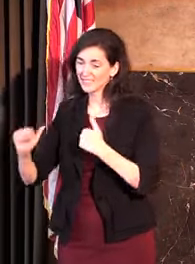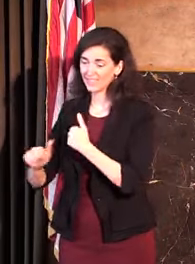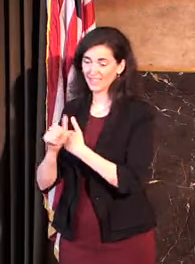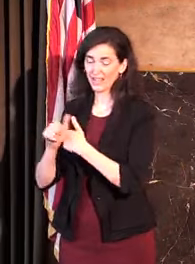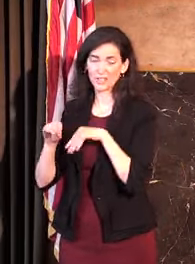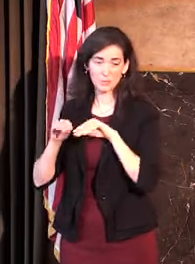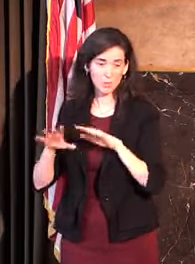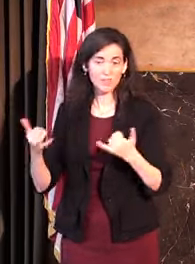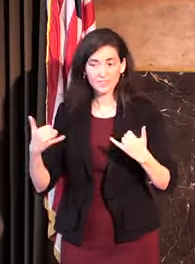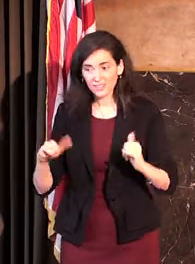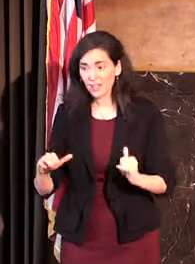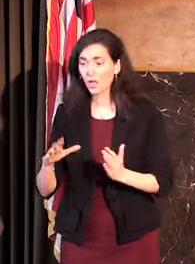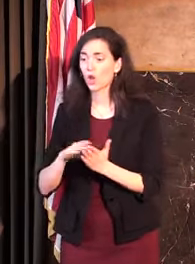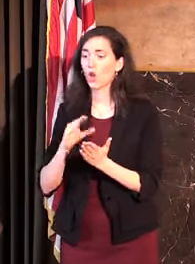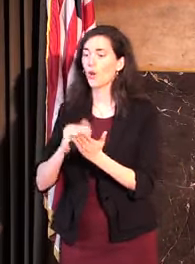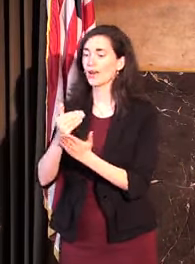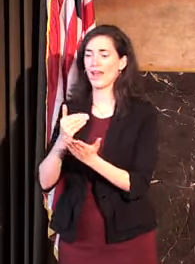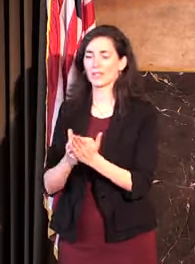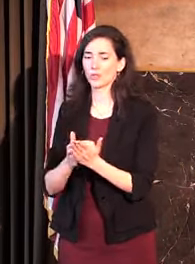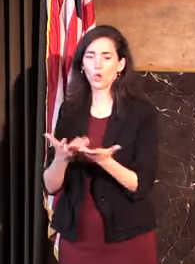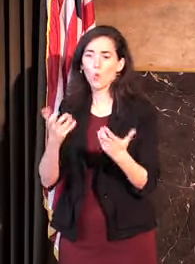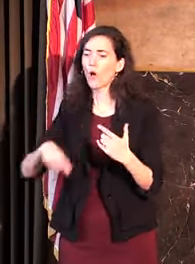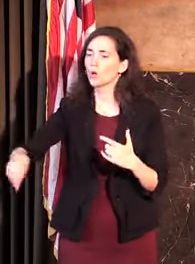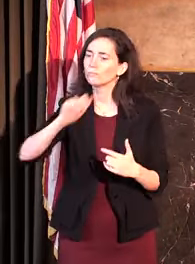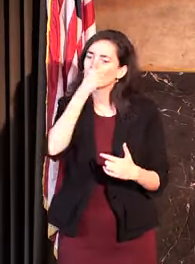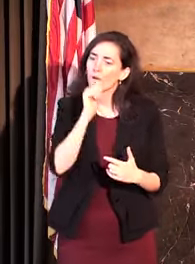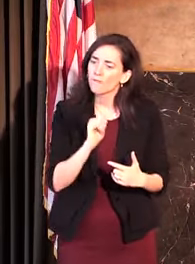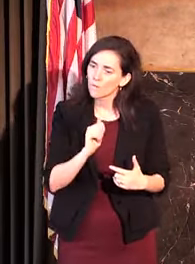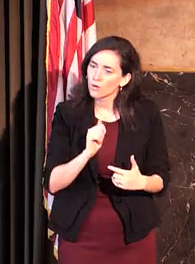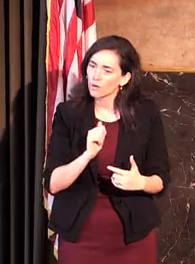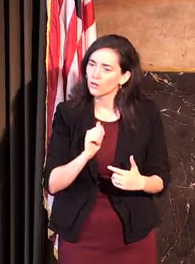lesson, without people having to live through it themselves?